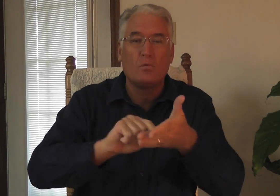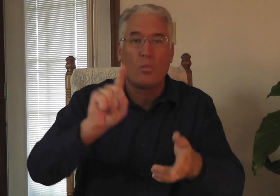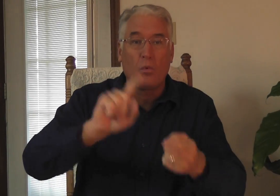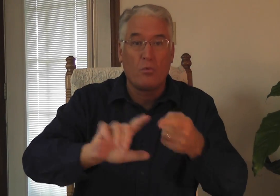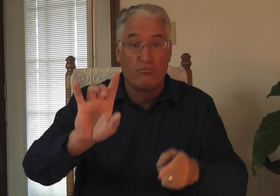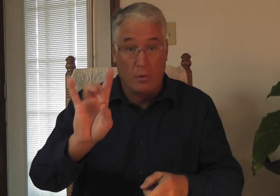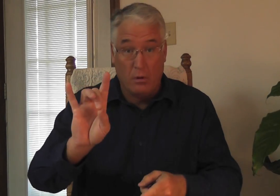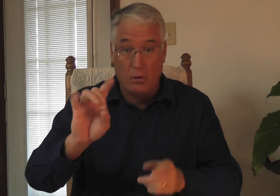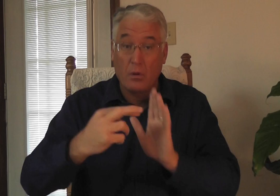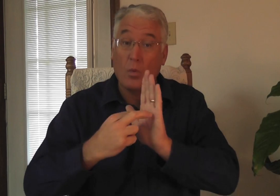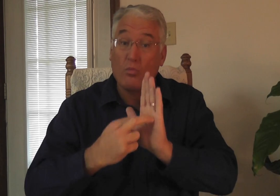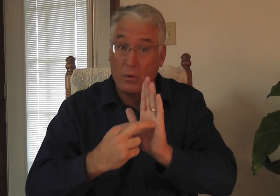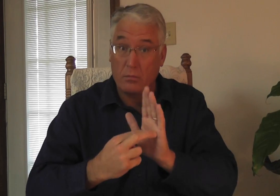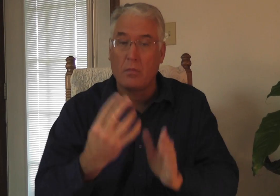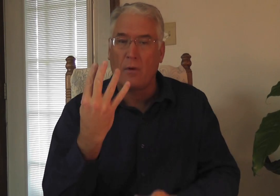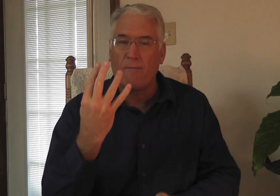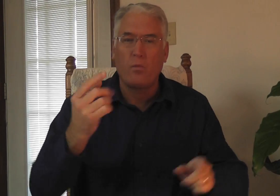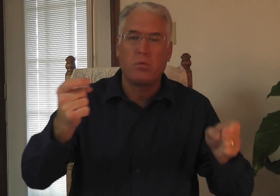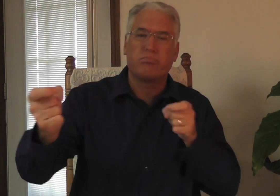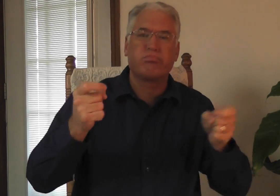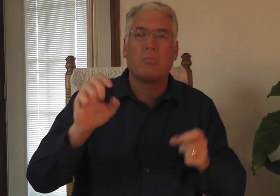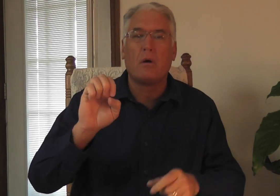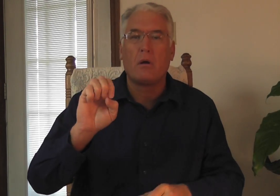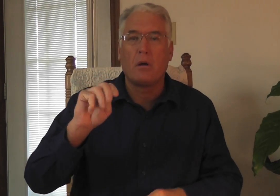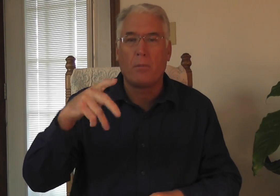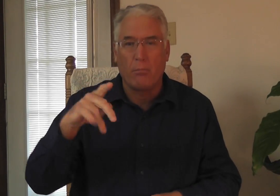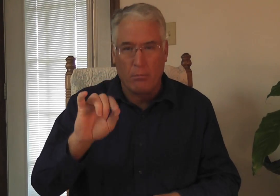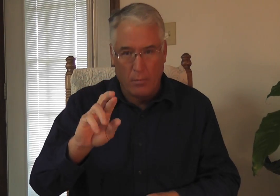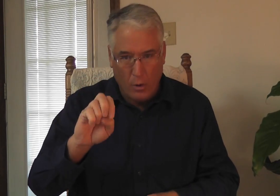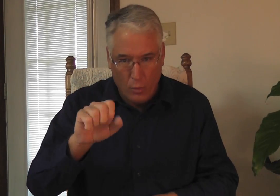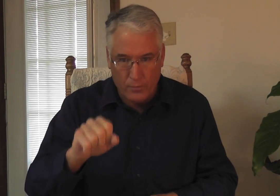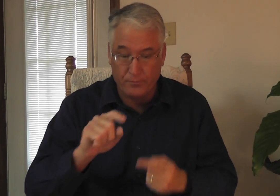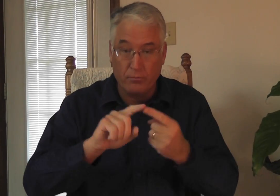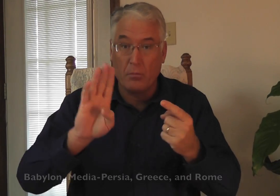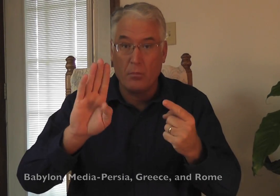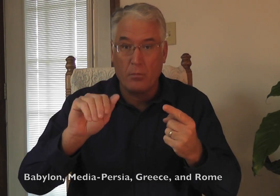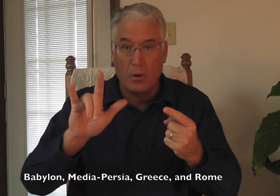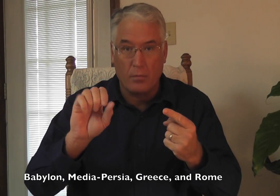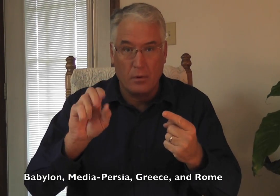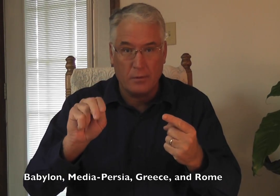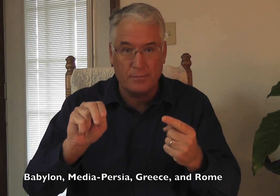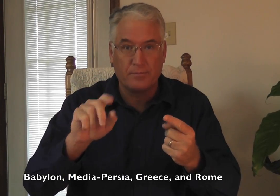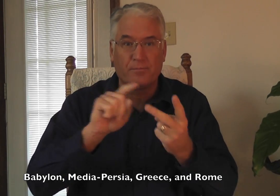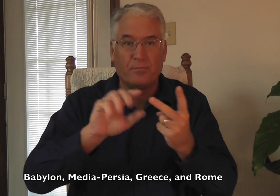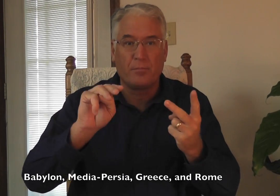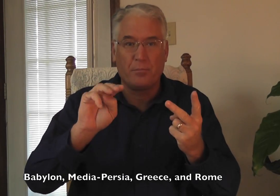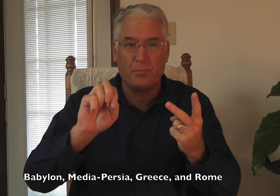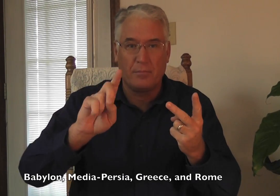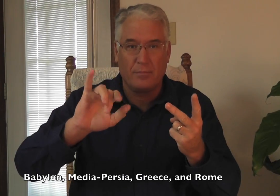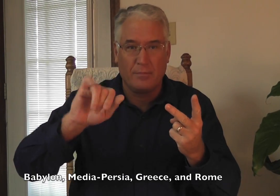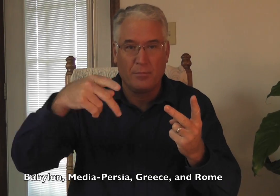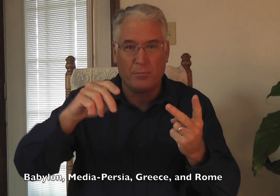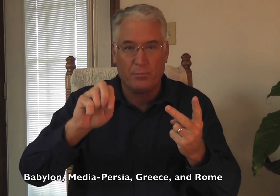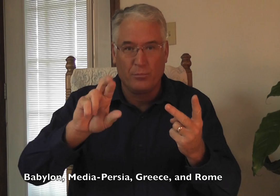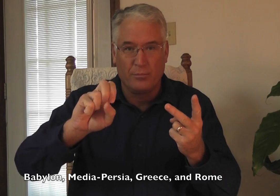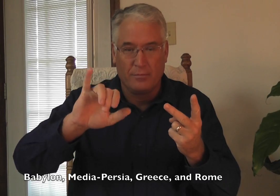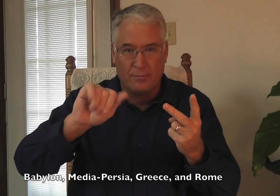four beasts that he's talking about represents four nations. One, Babylon.